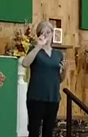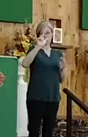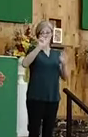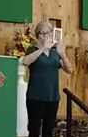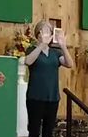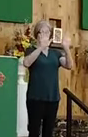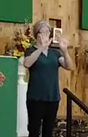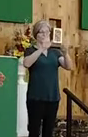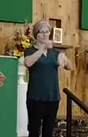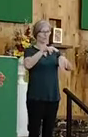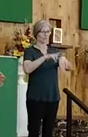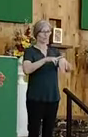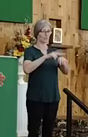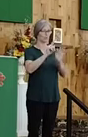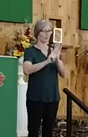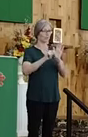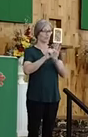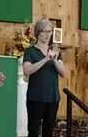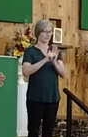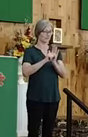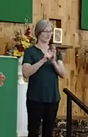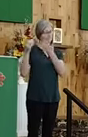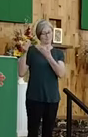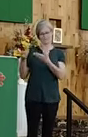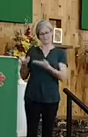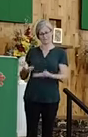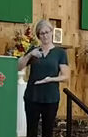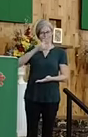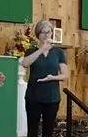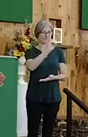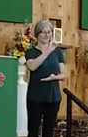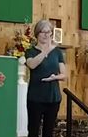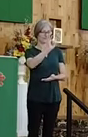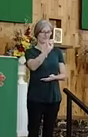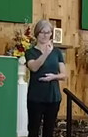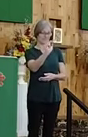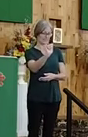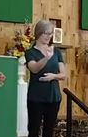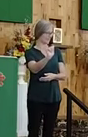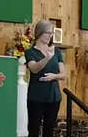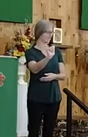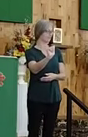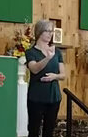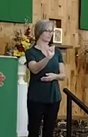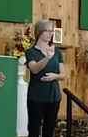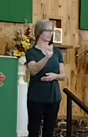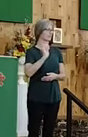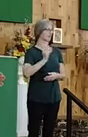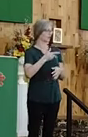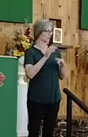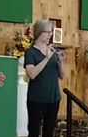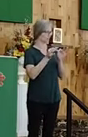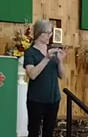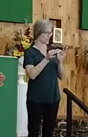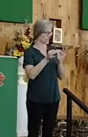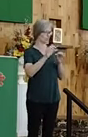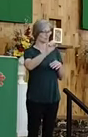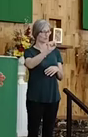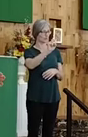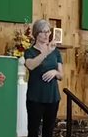20th, 23rd day, ordinary time. My name is Diana Arcentales. Our interpreter today